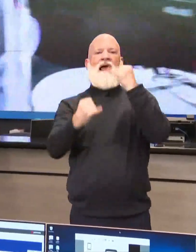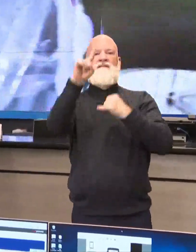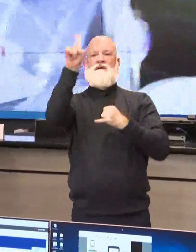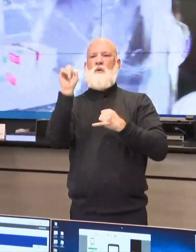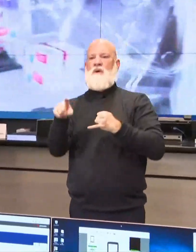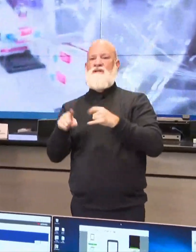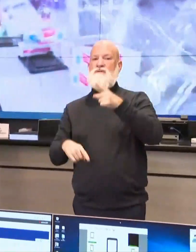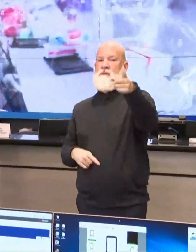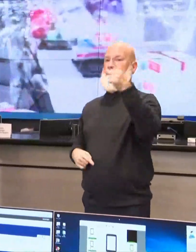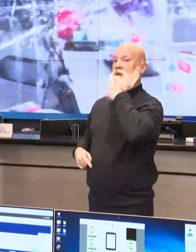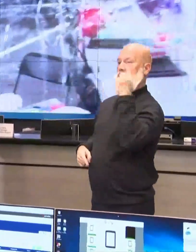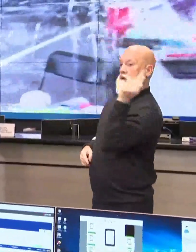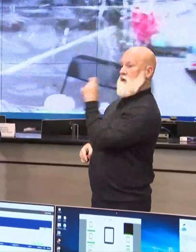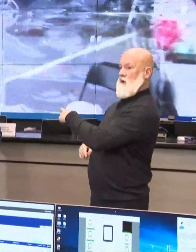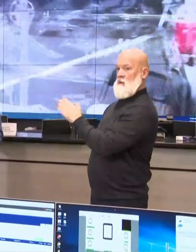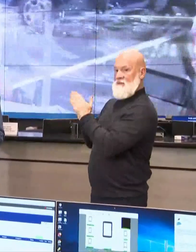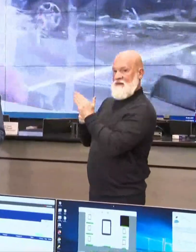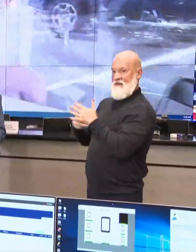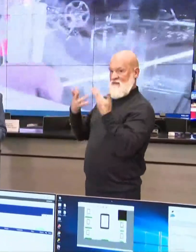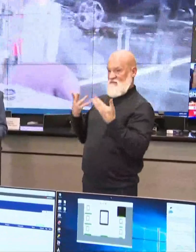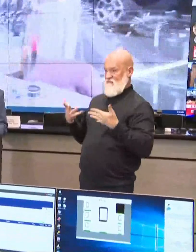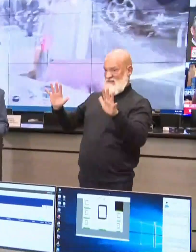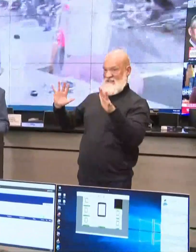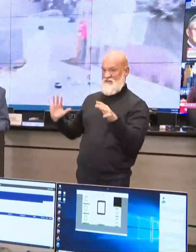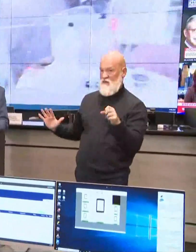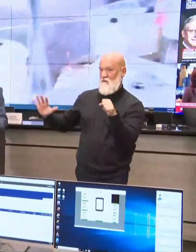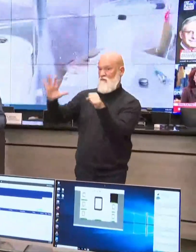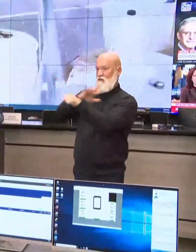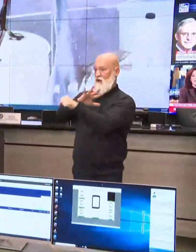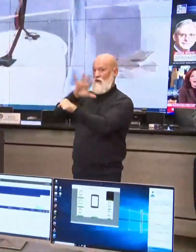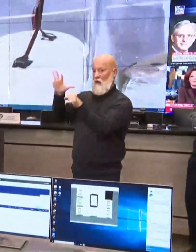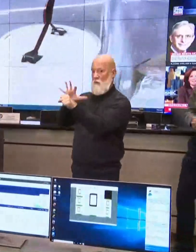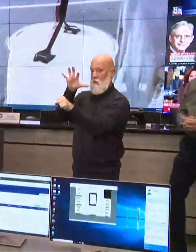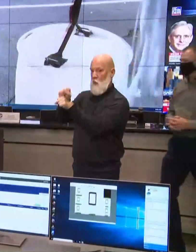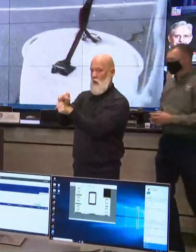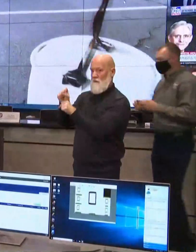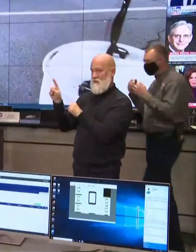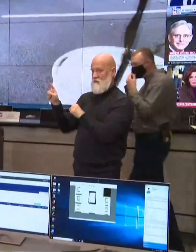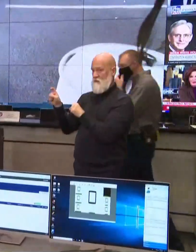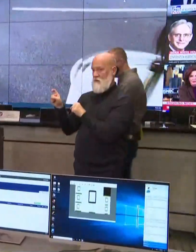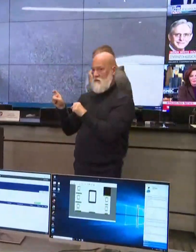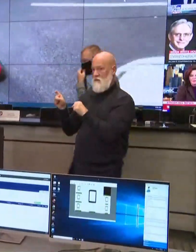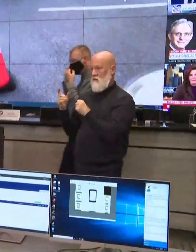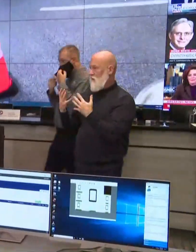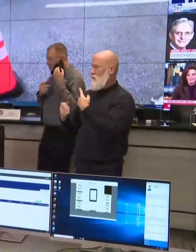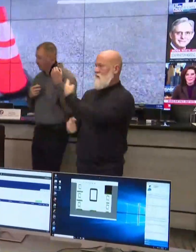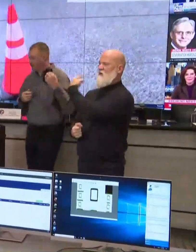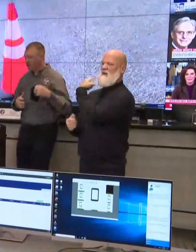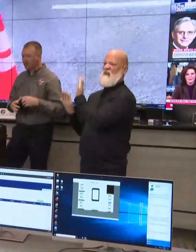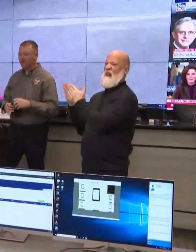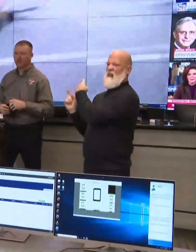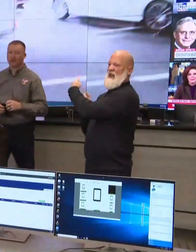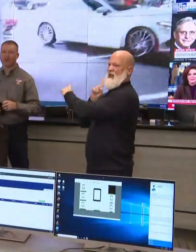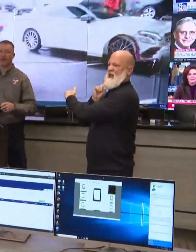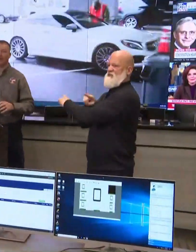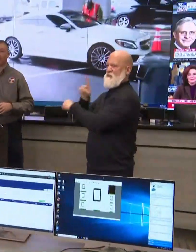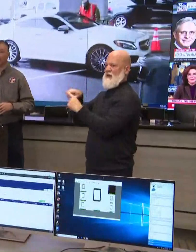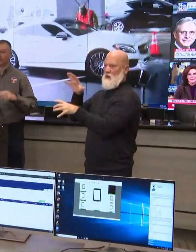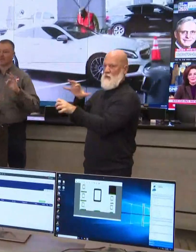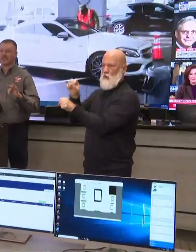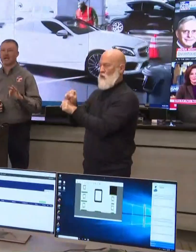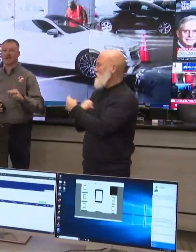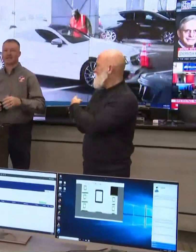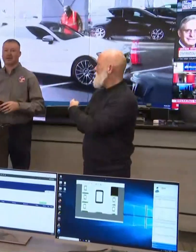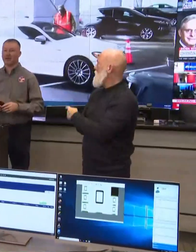these 4 sites fully booked right now? I heard you say not. Red, do you want to talk about the volume you got? The volume for our